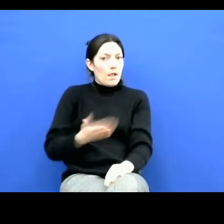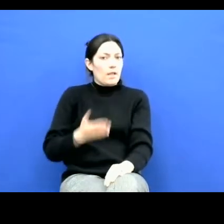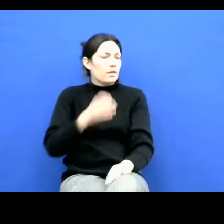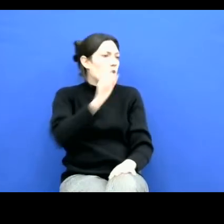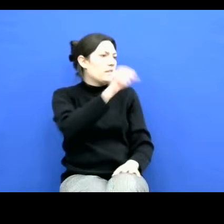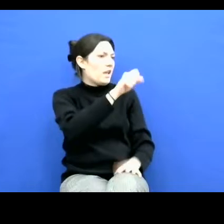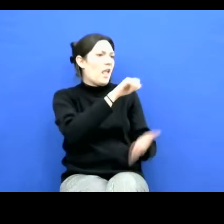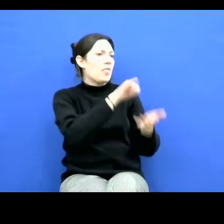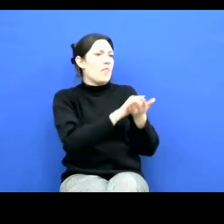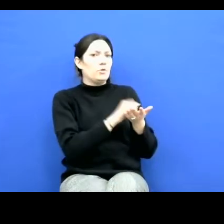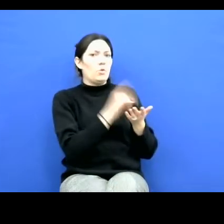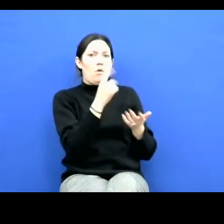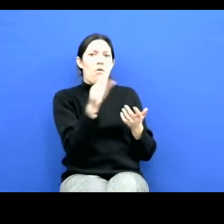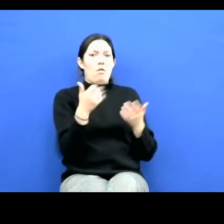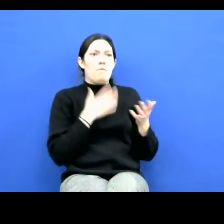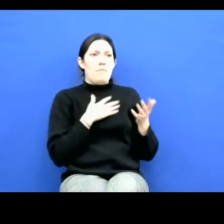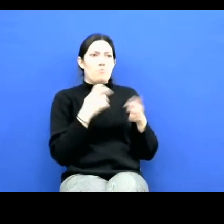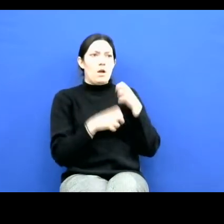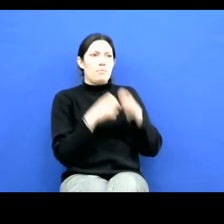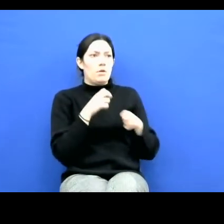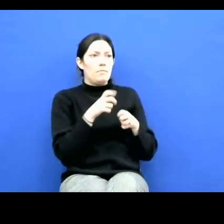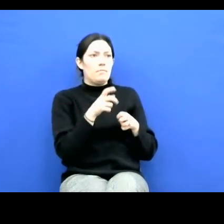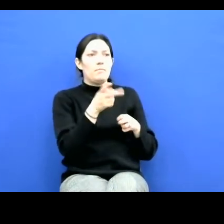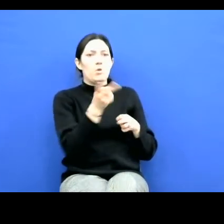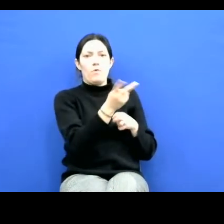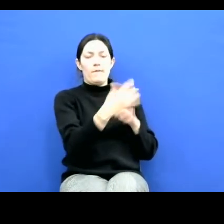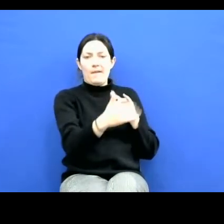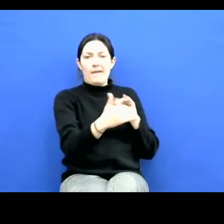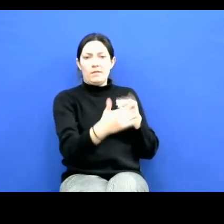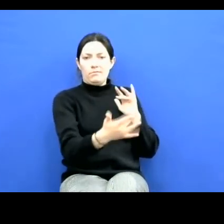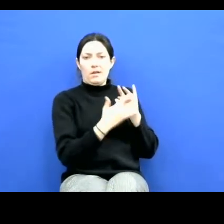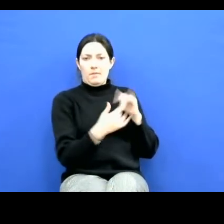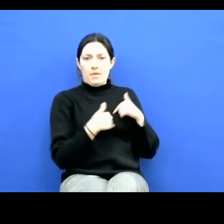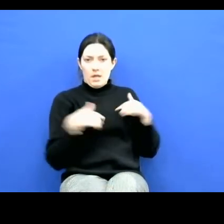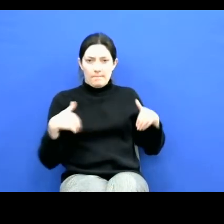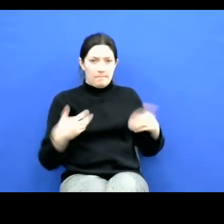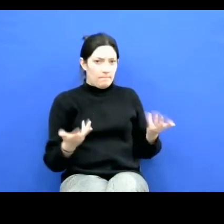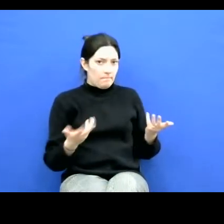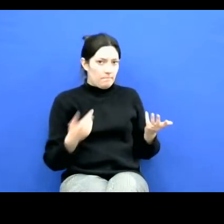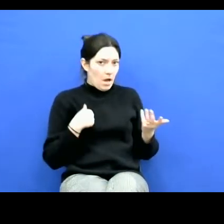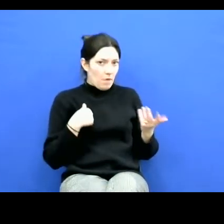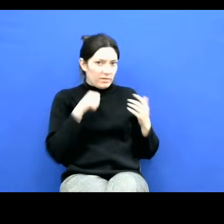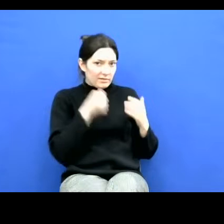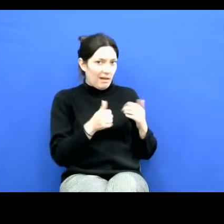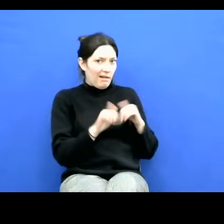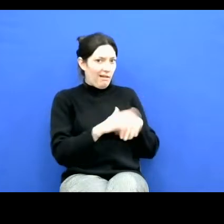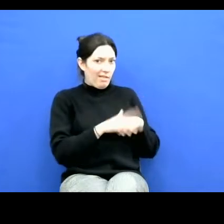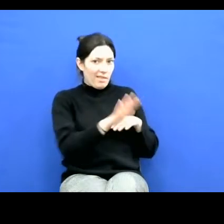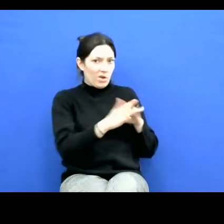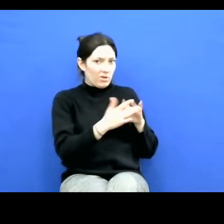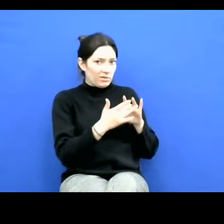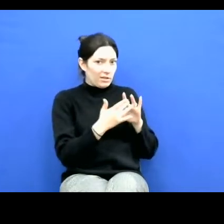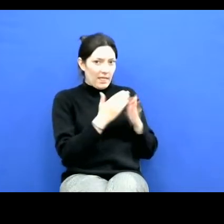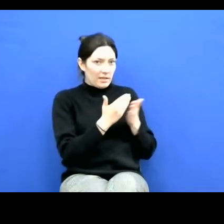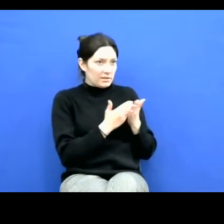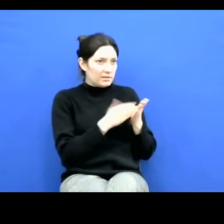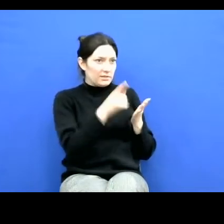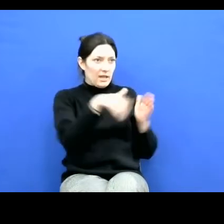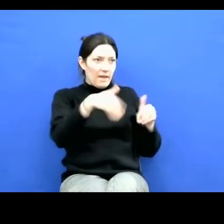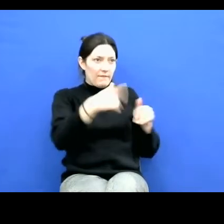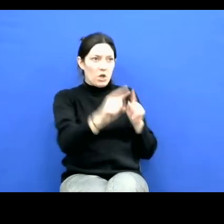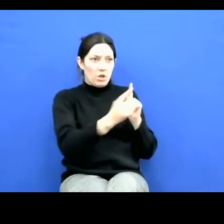like another one of my problems. They've never, they have not contacted me. I was not on their contact list. They've never come to my